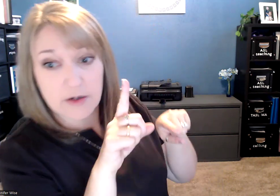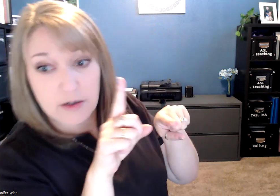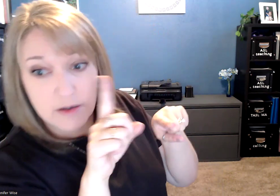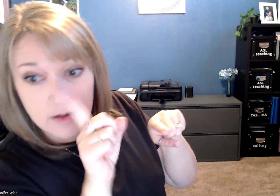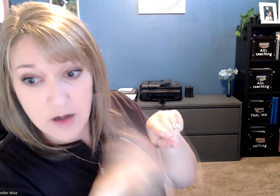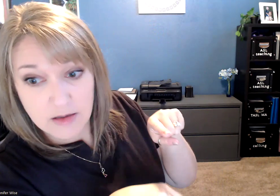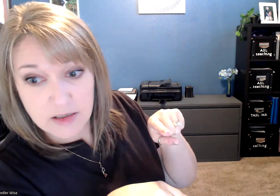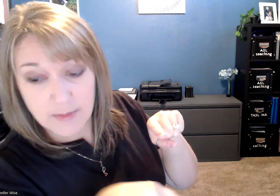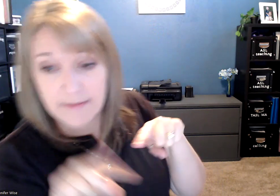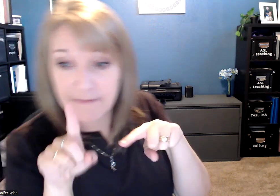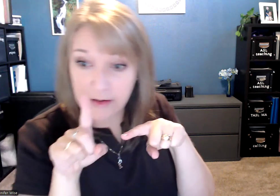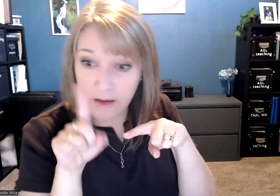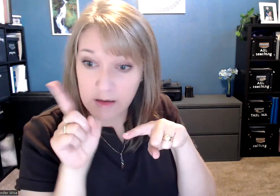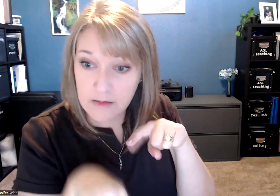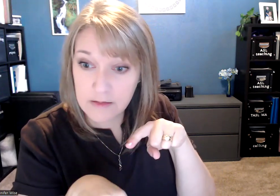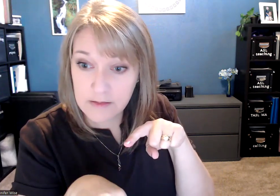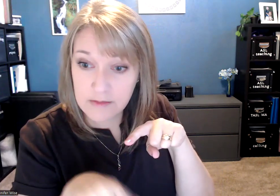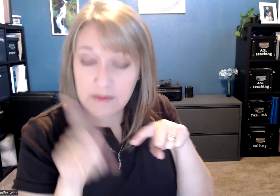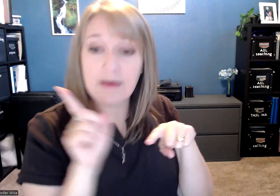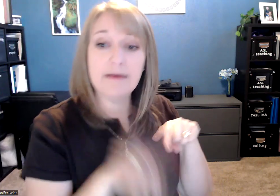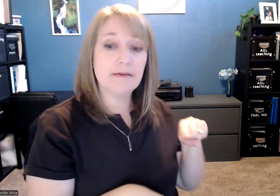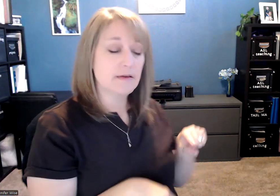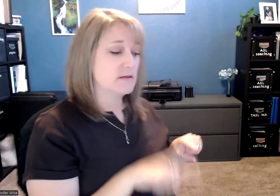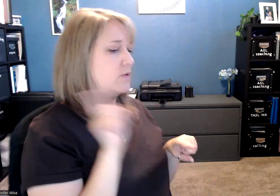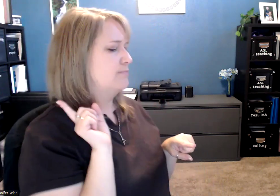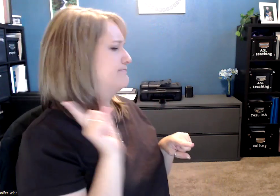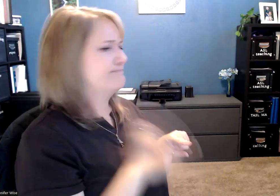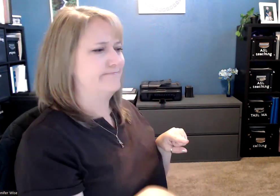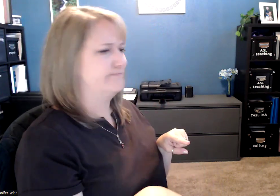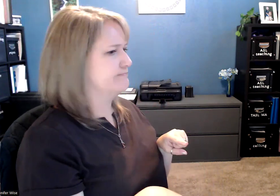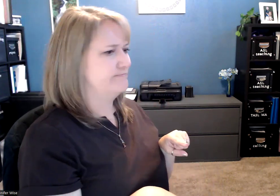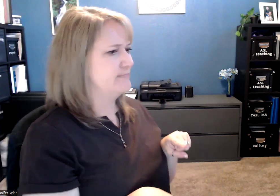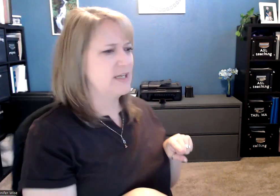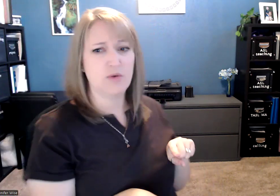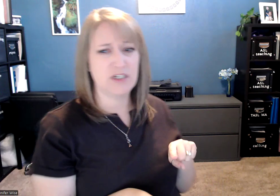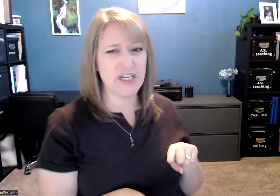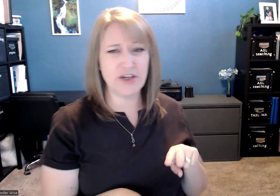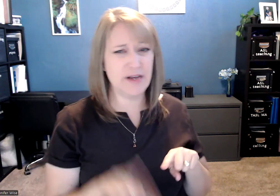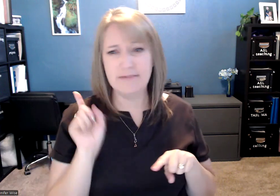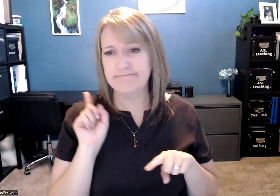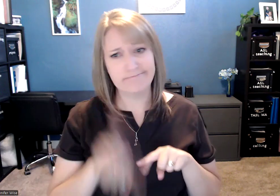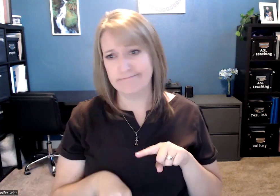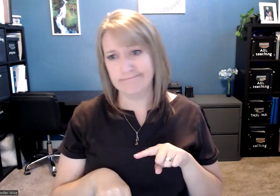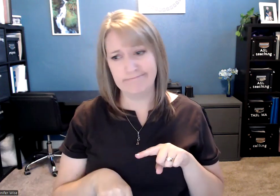your non-dominant finger. Okay? So, and you want to shake your head.